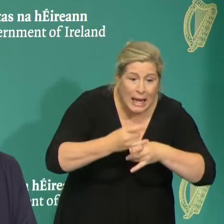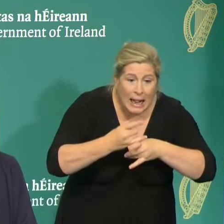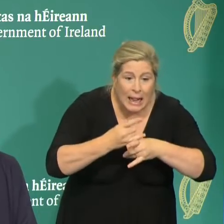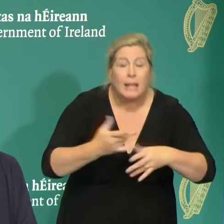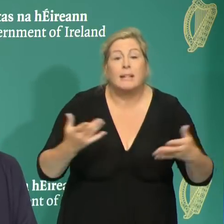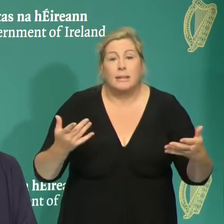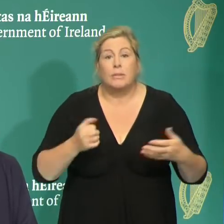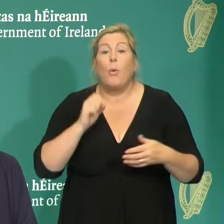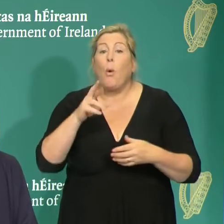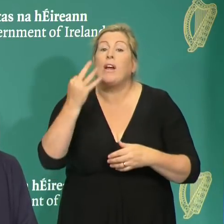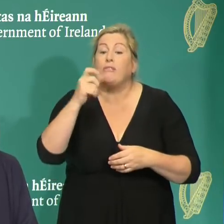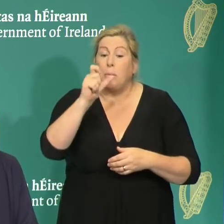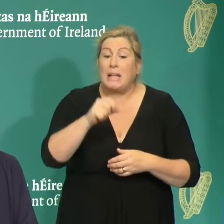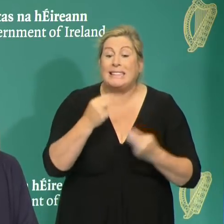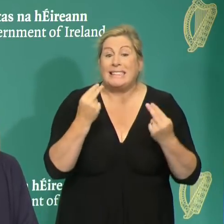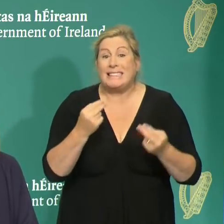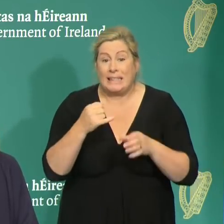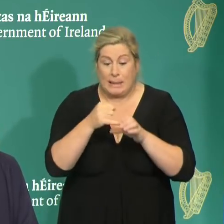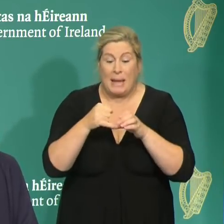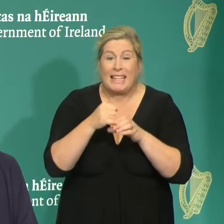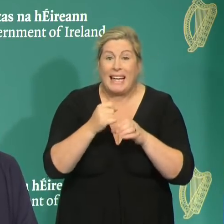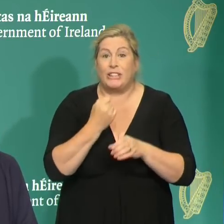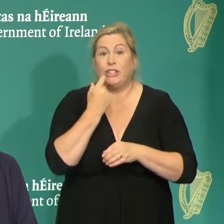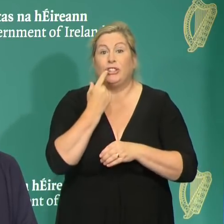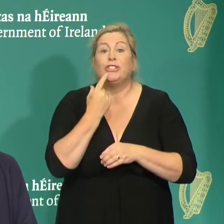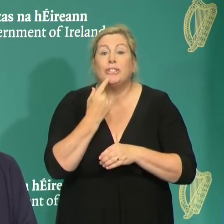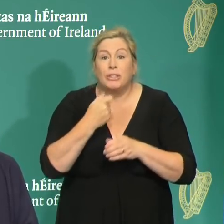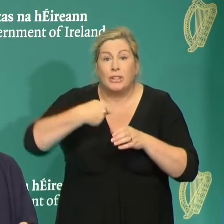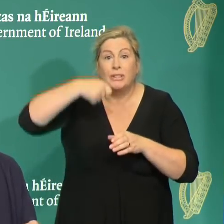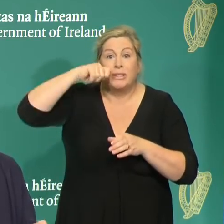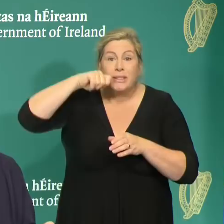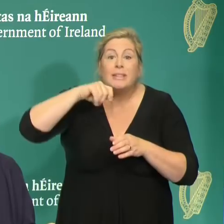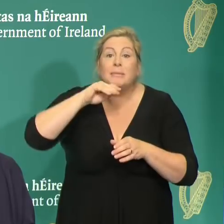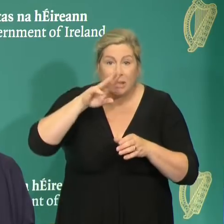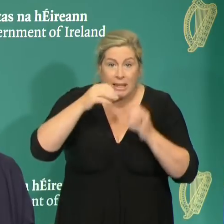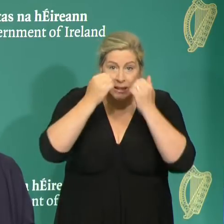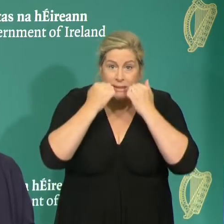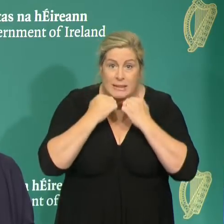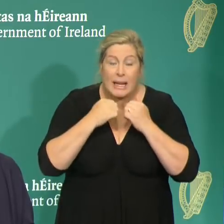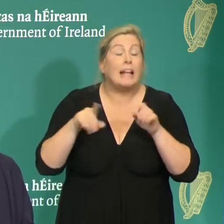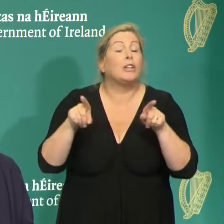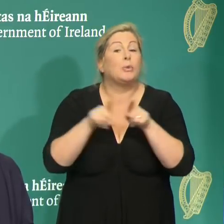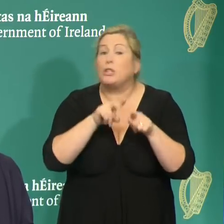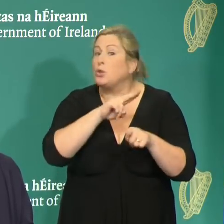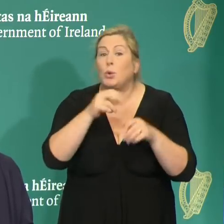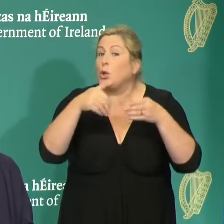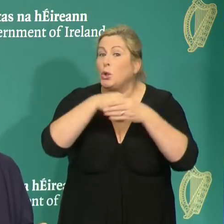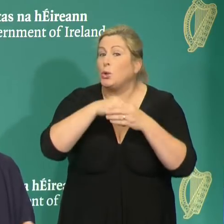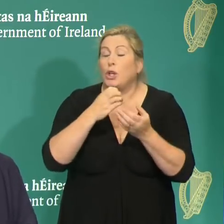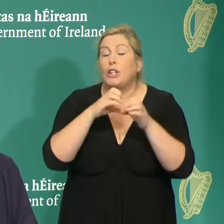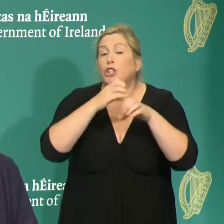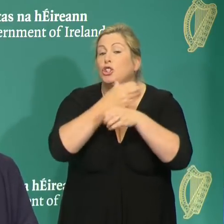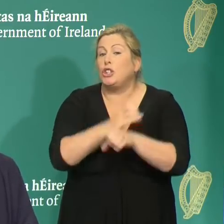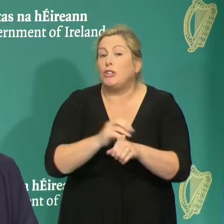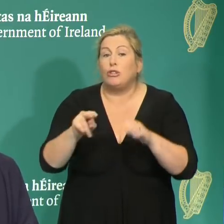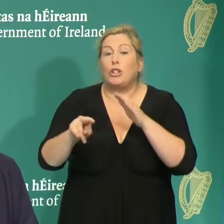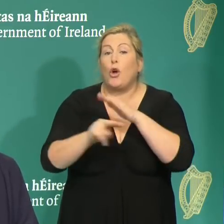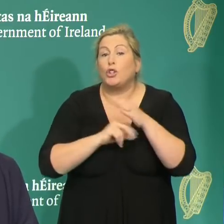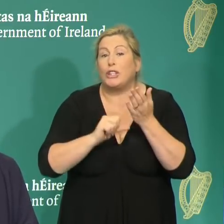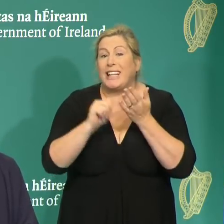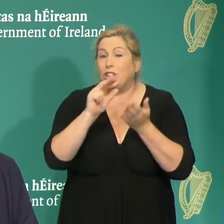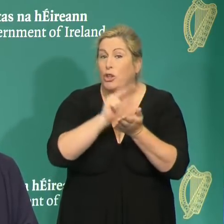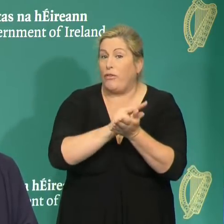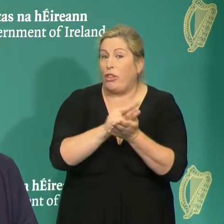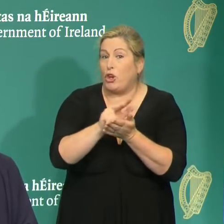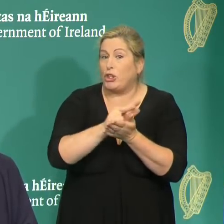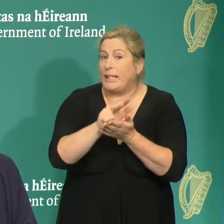a medication. And the regulations don't apply to children under the age of 13. To date, the people of Ireland